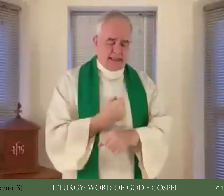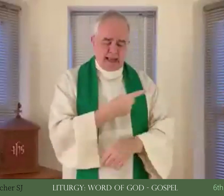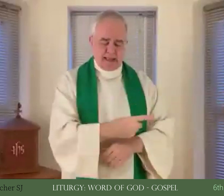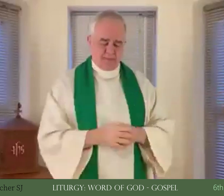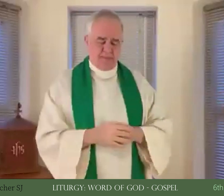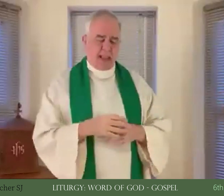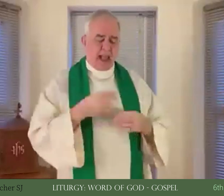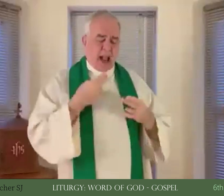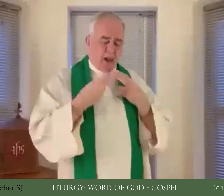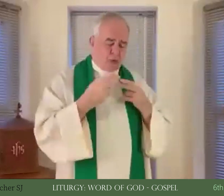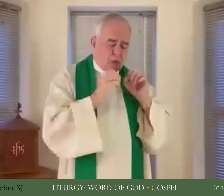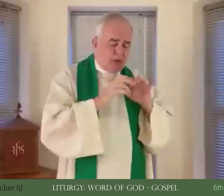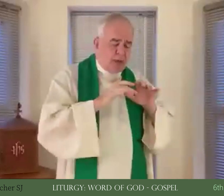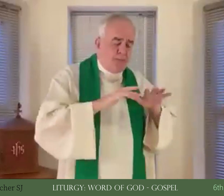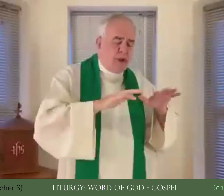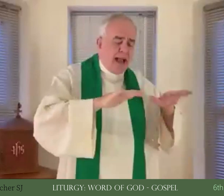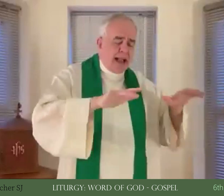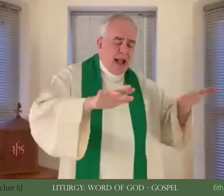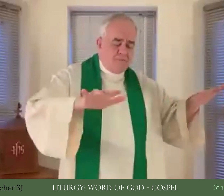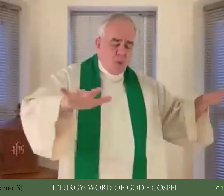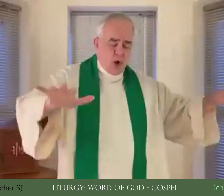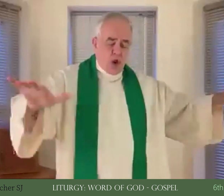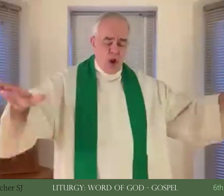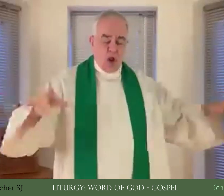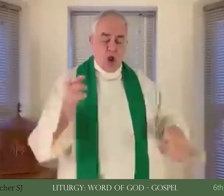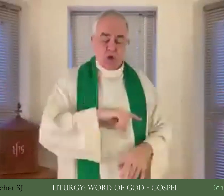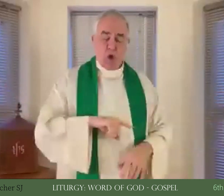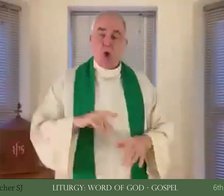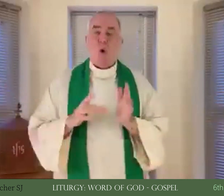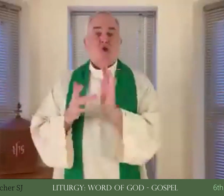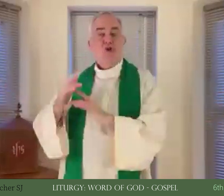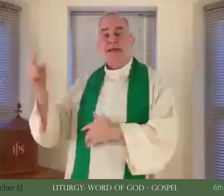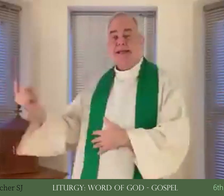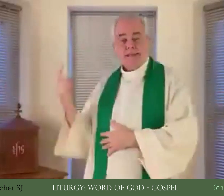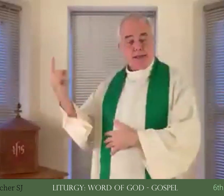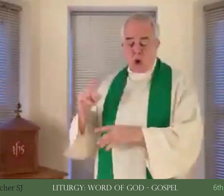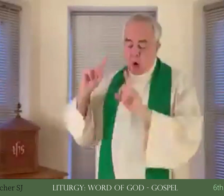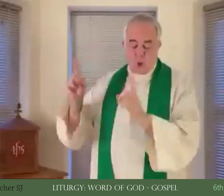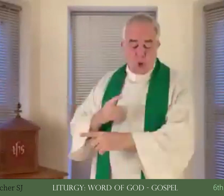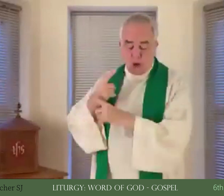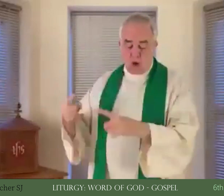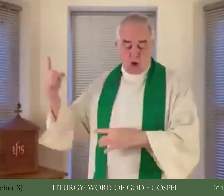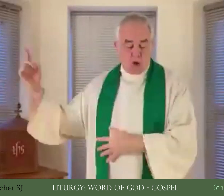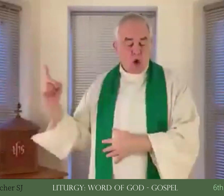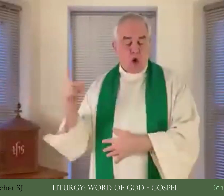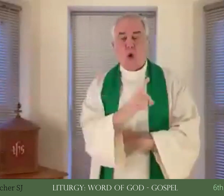did, and the news spread everywhere, so Jesus could not go